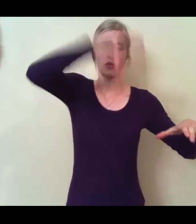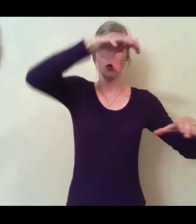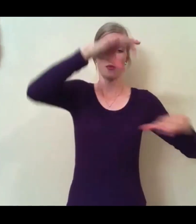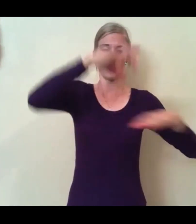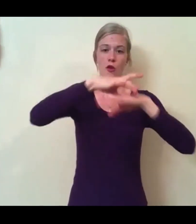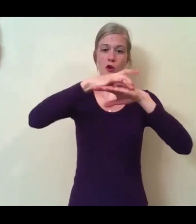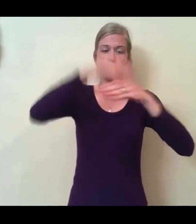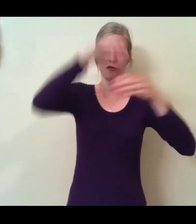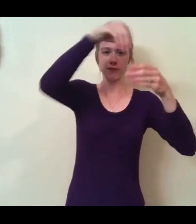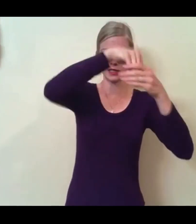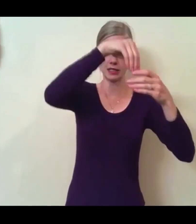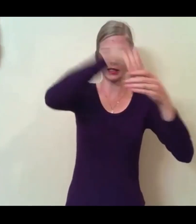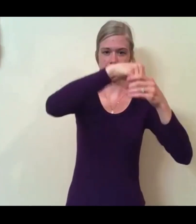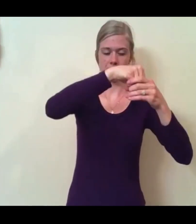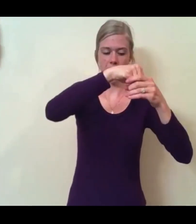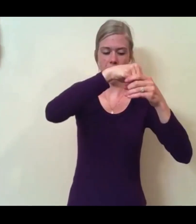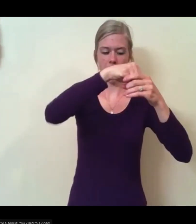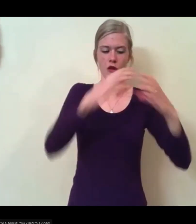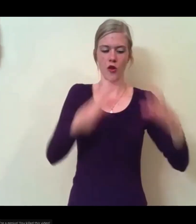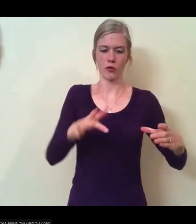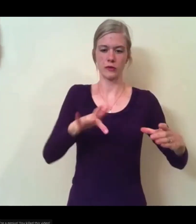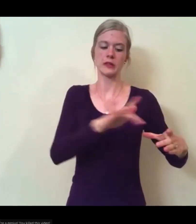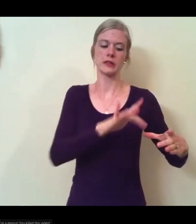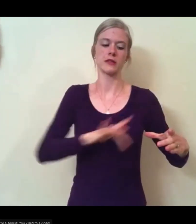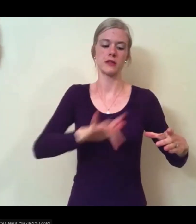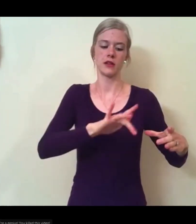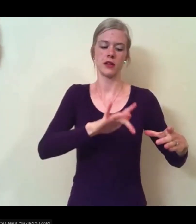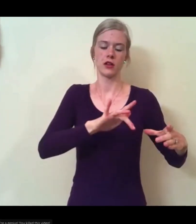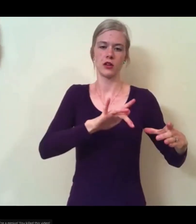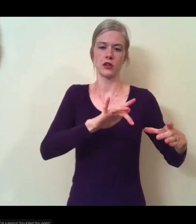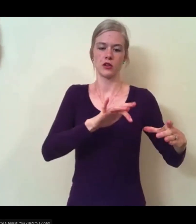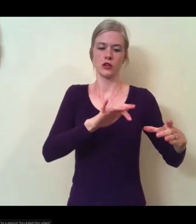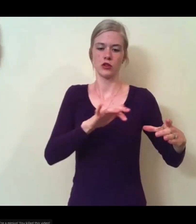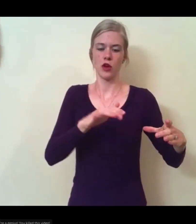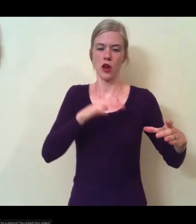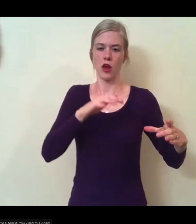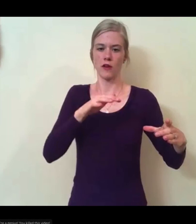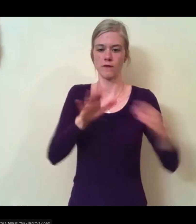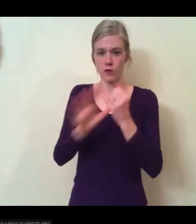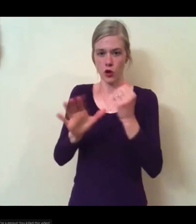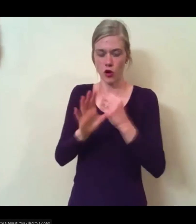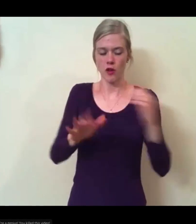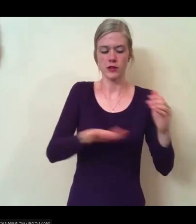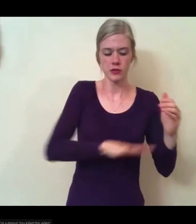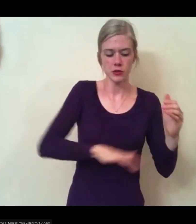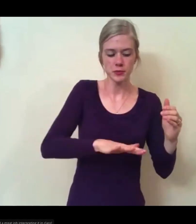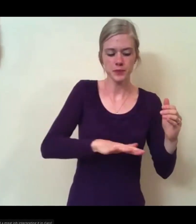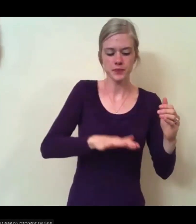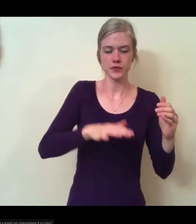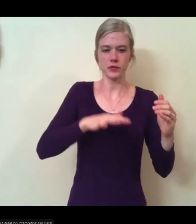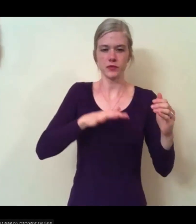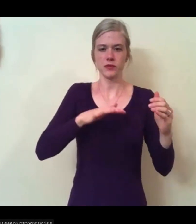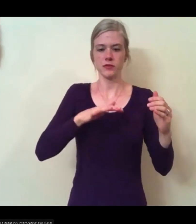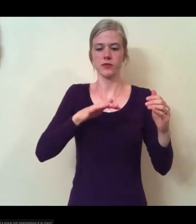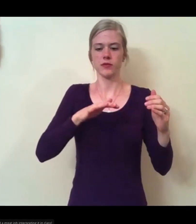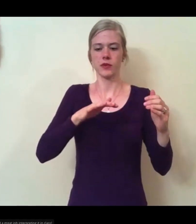some fertilizer in the bottom, cover it over with a little bit of soil, put the bulb in, and cover it up again.